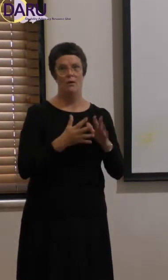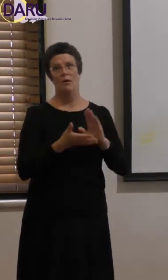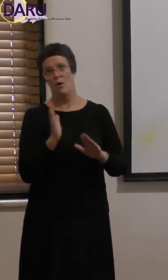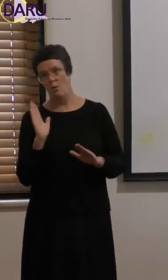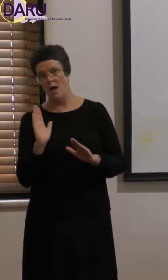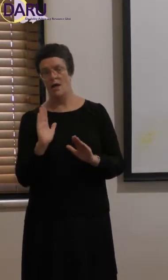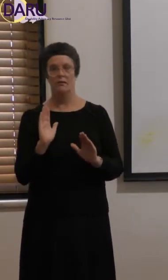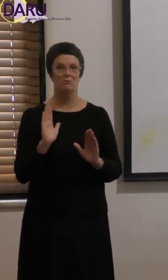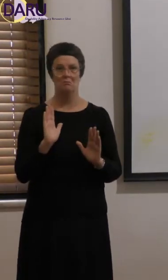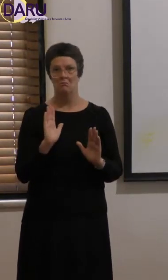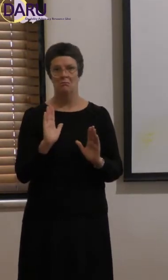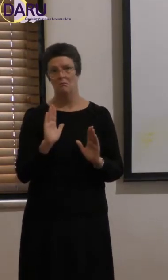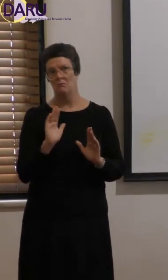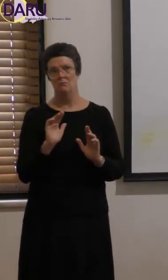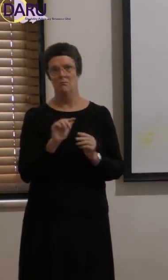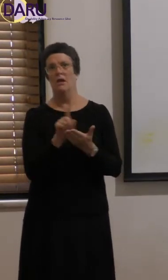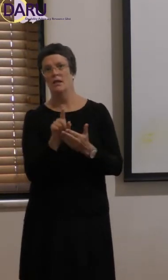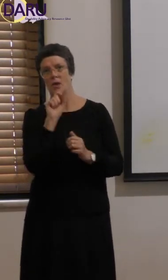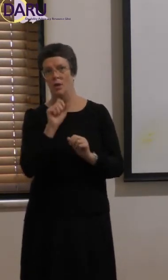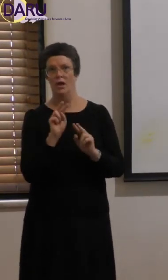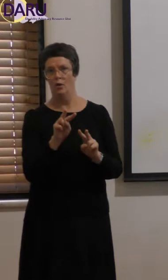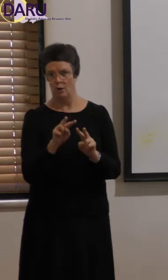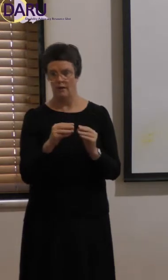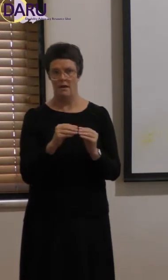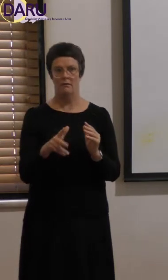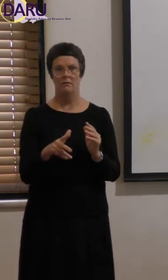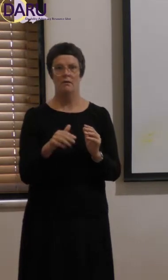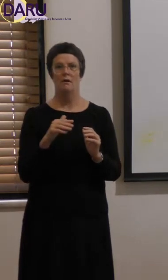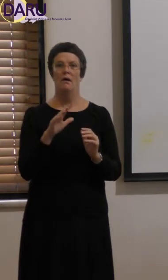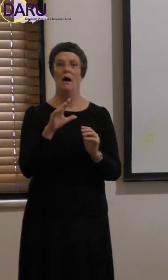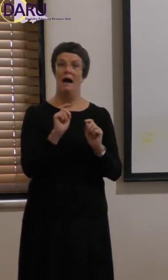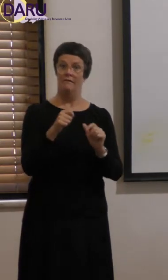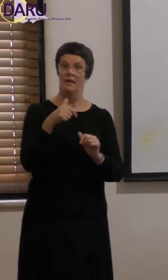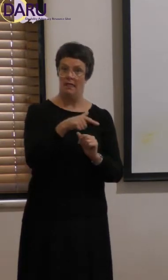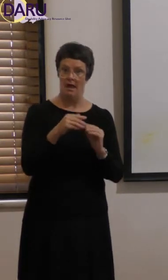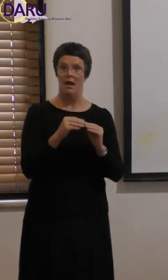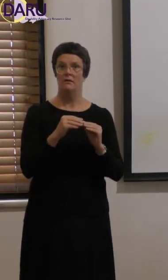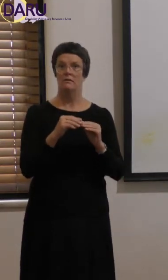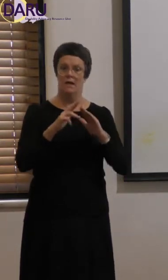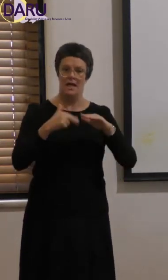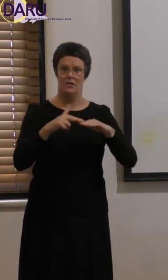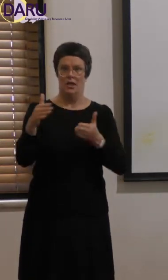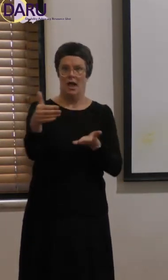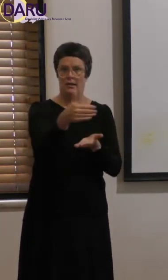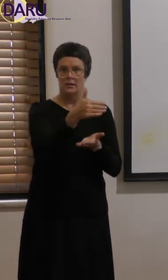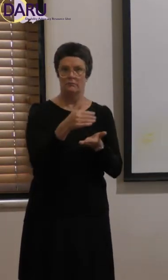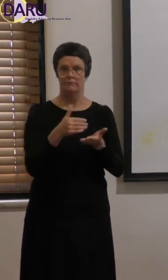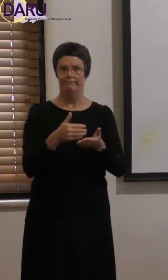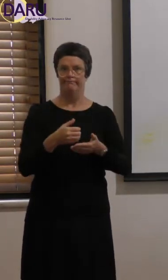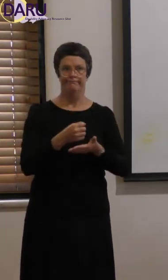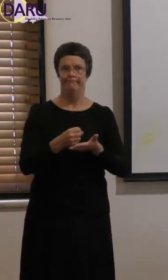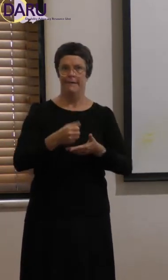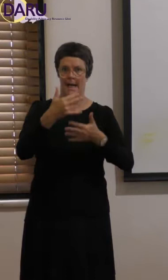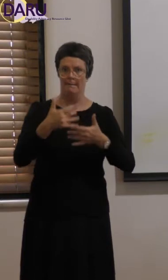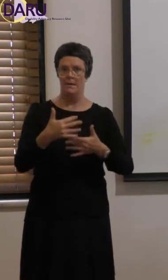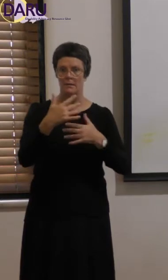needs to be done as soon as possible. That then led to the nationally consistent collection of data, which many of you may have